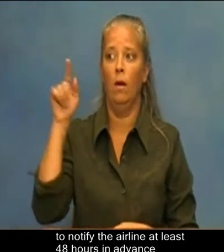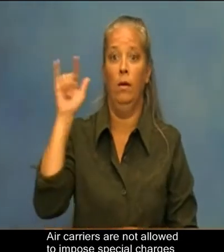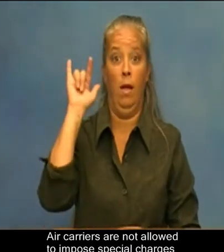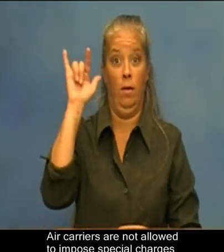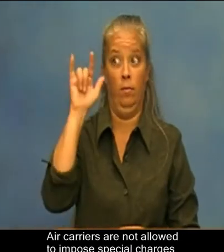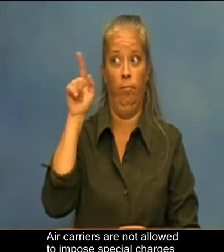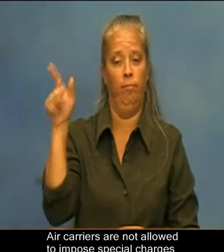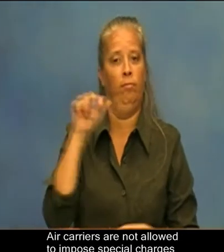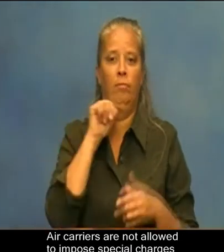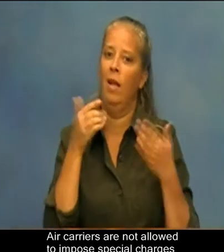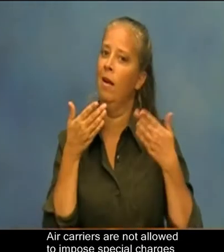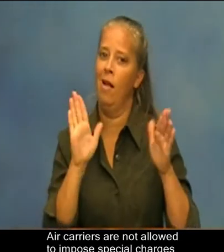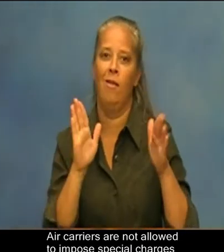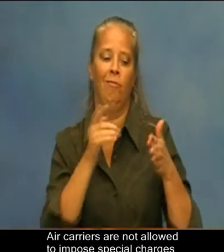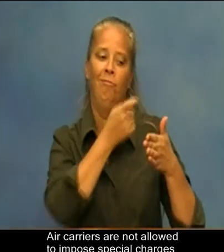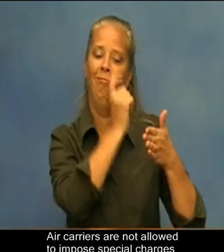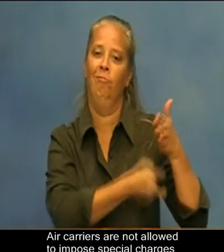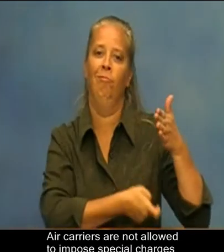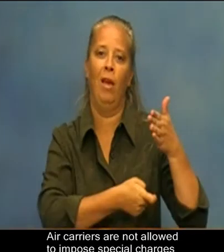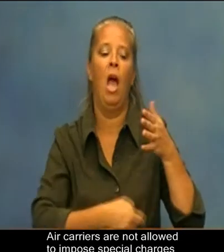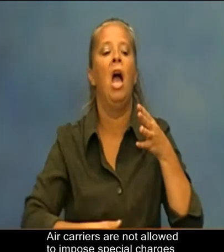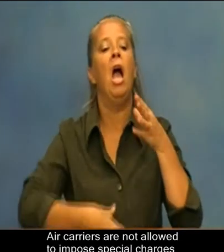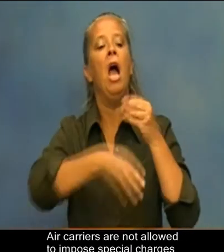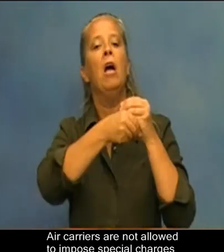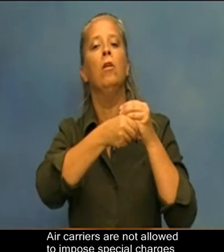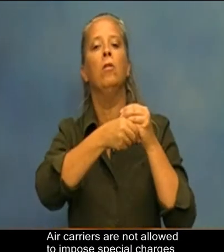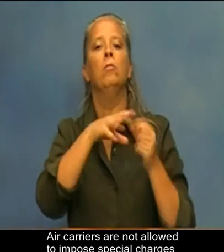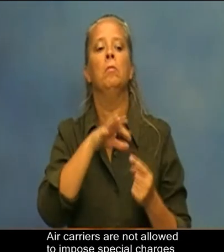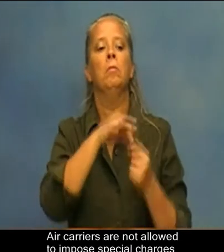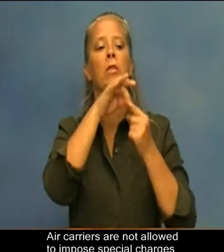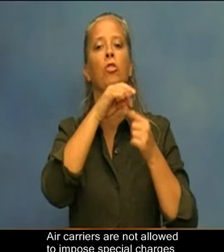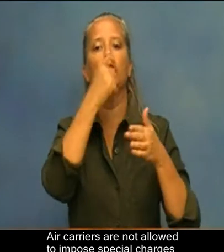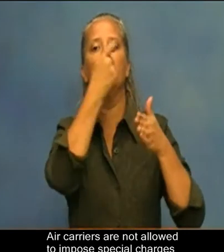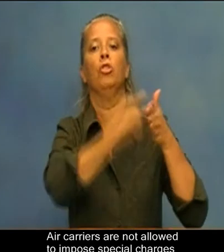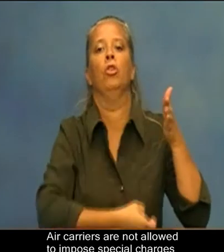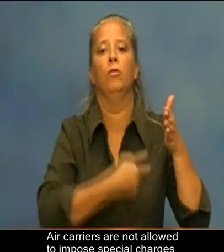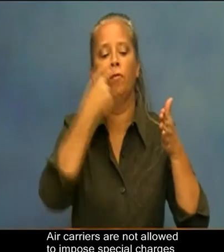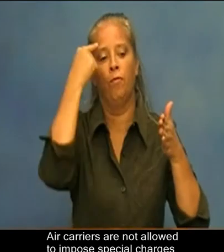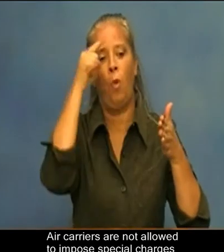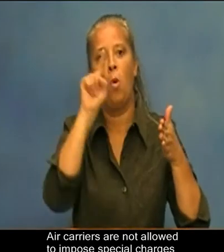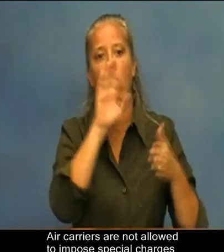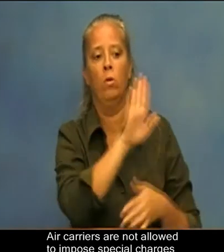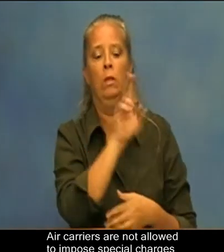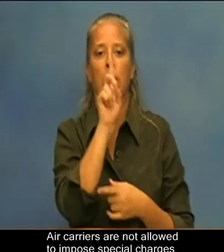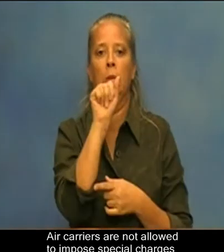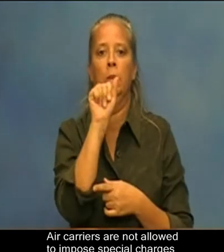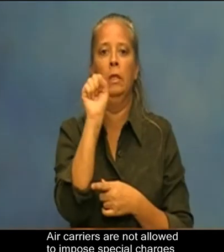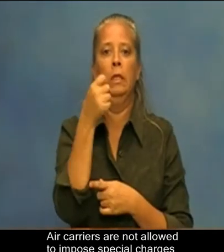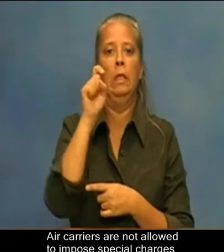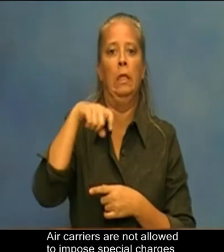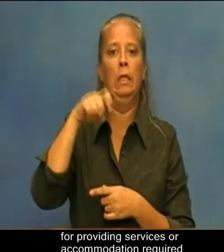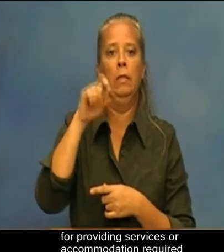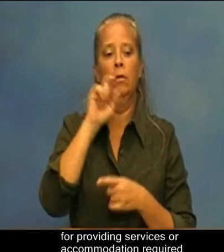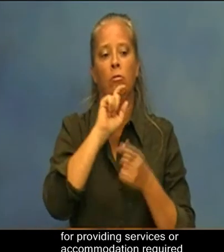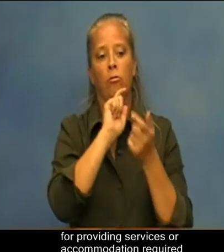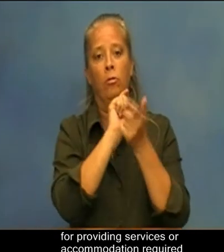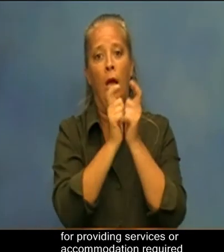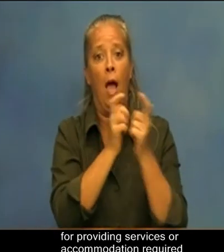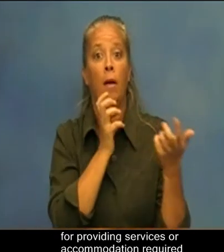Air carriers are not allowed to impose special charges on passengers with a disability for providing